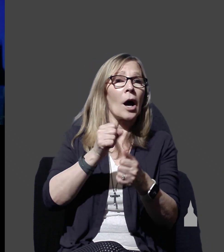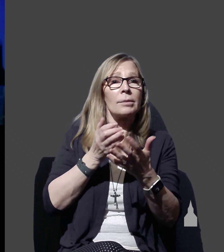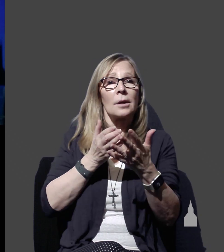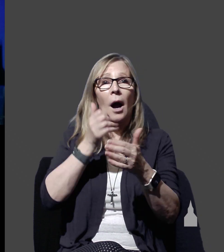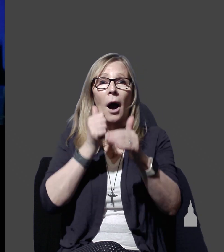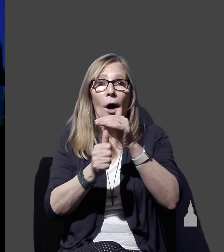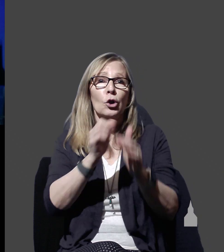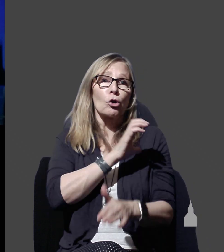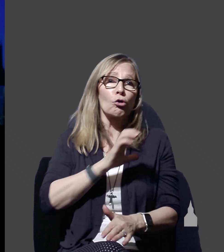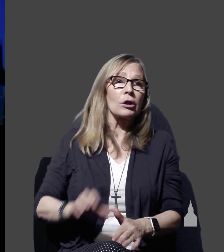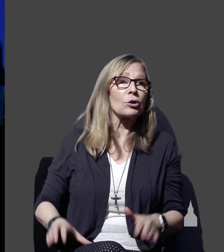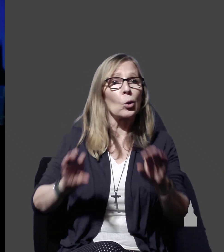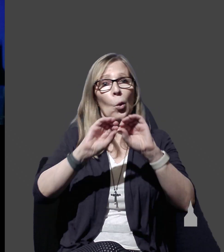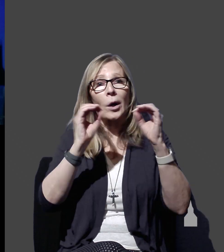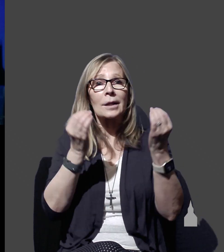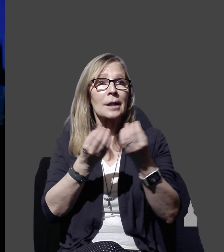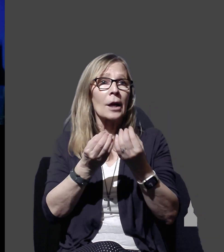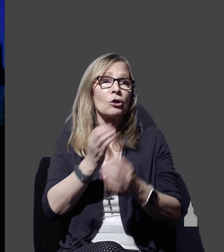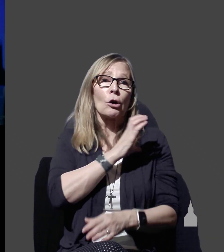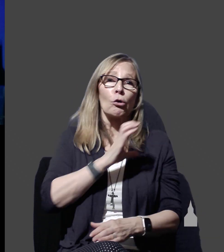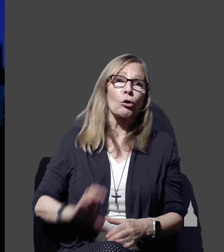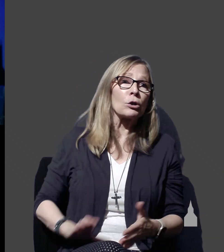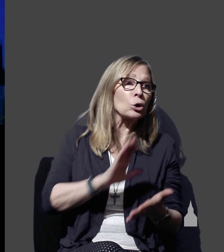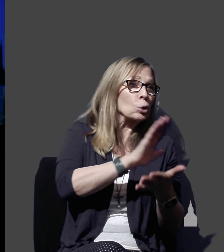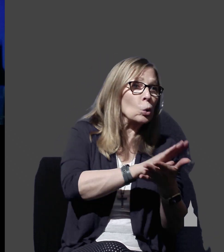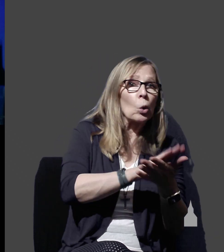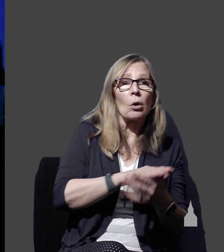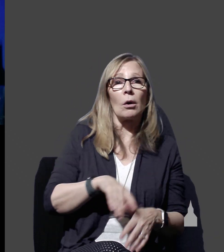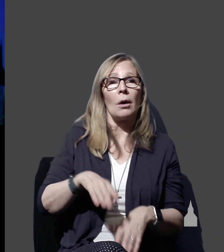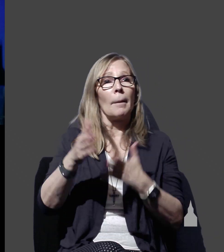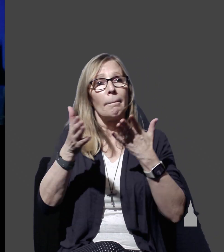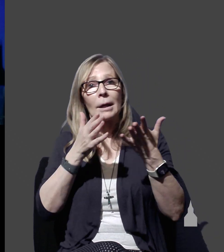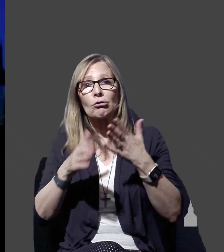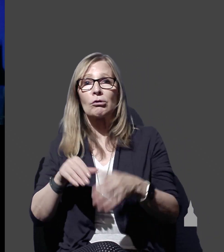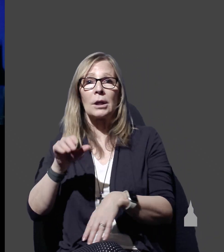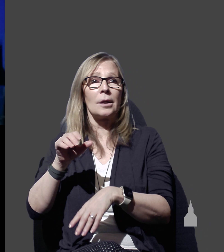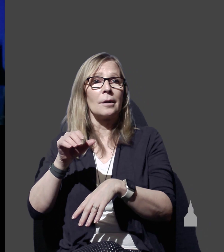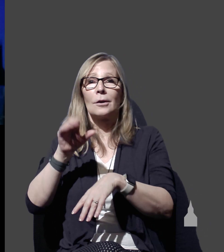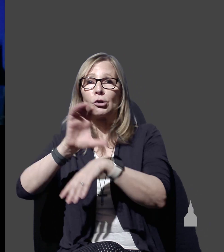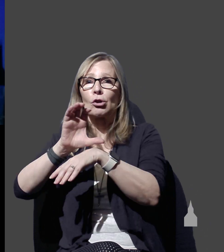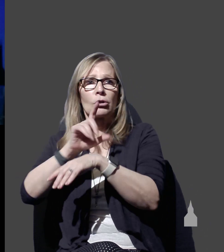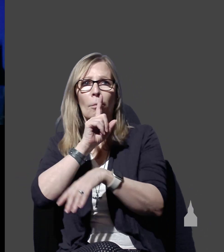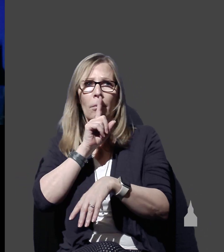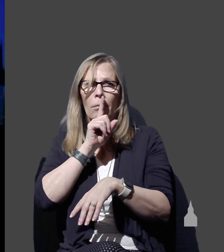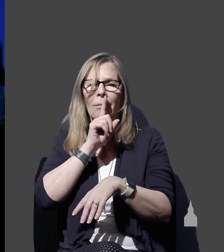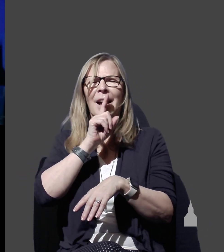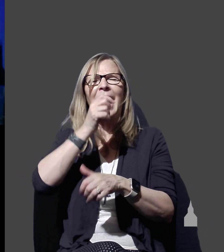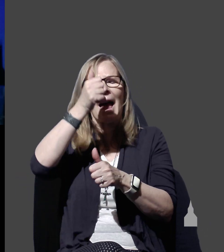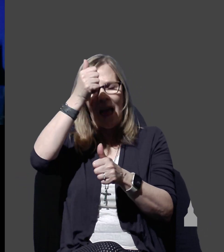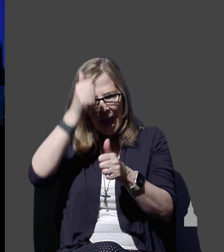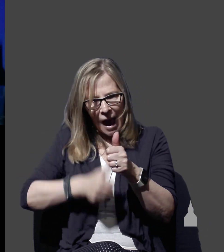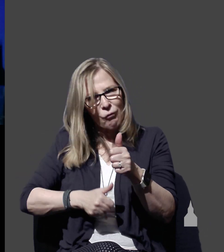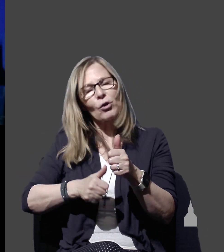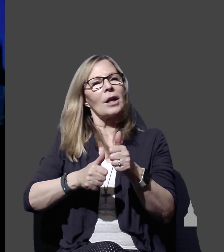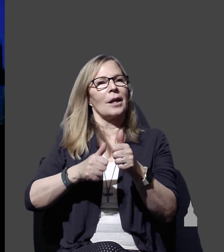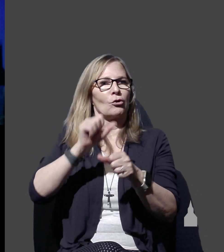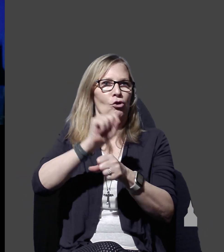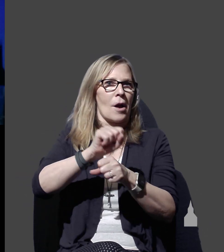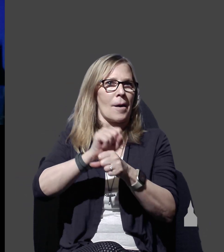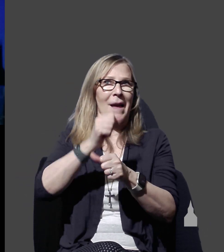at a Christian school or a Christian ministry or at a church. It applies to every employment everywhere.